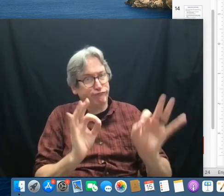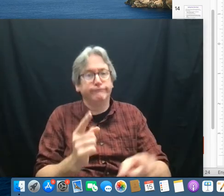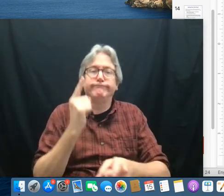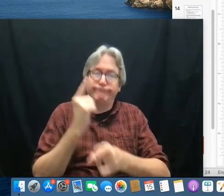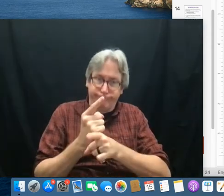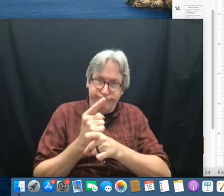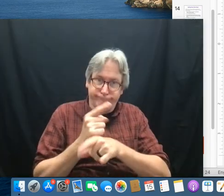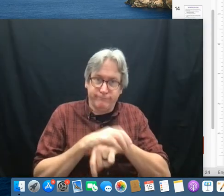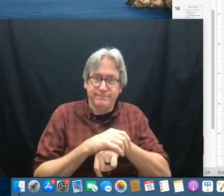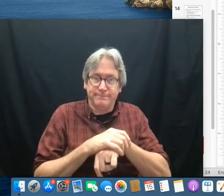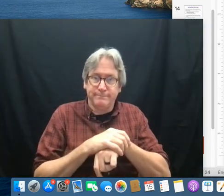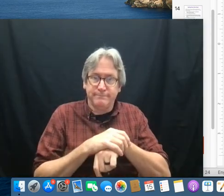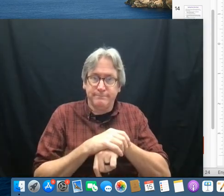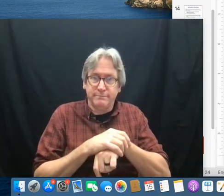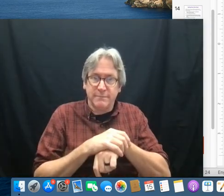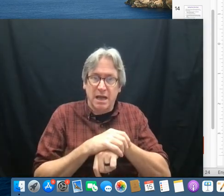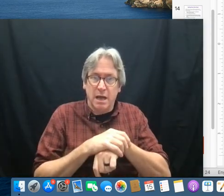Sign.